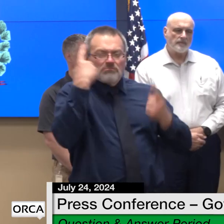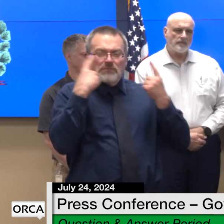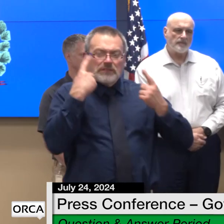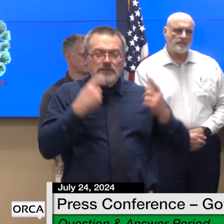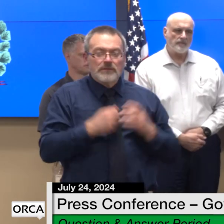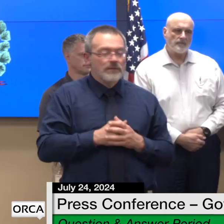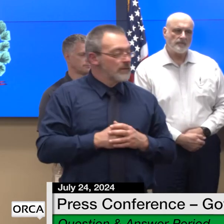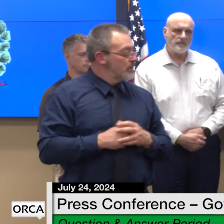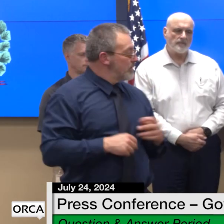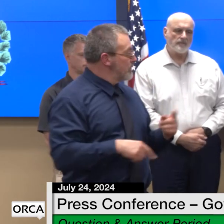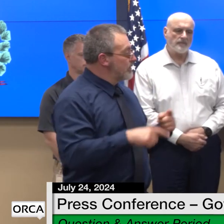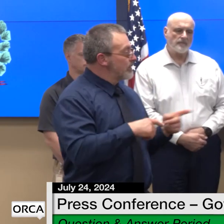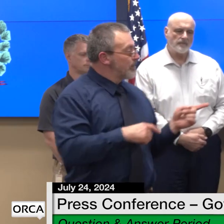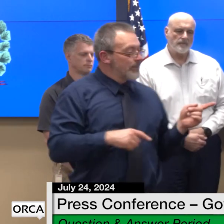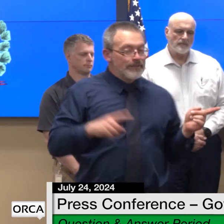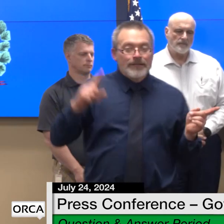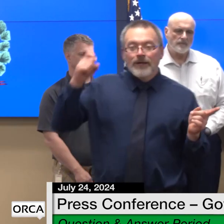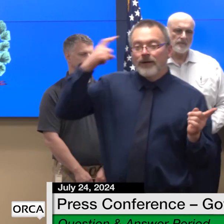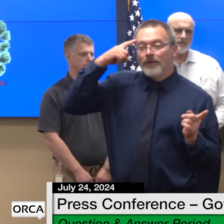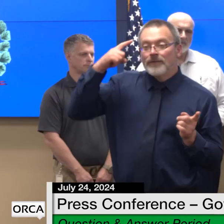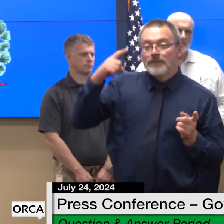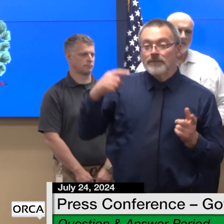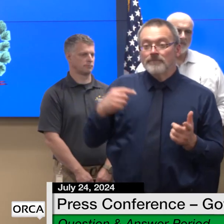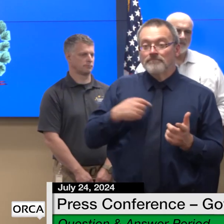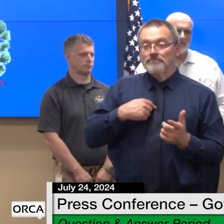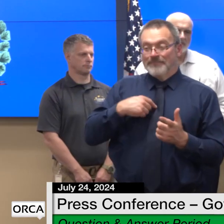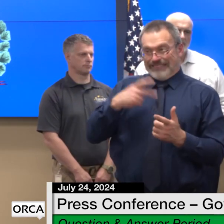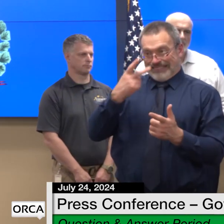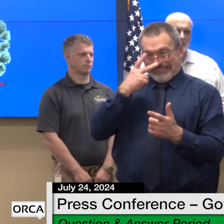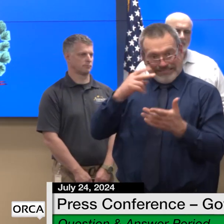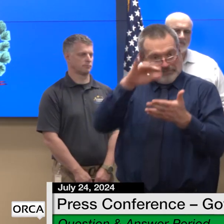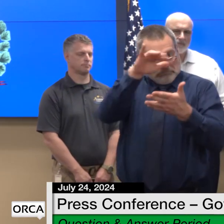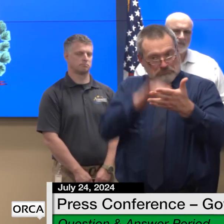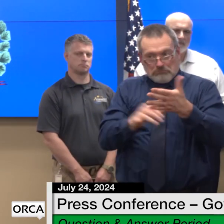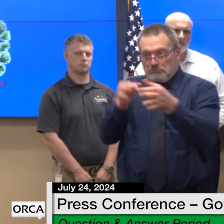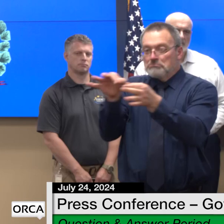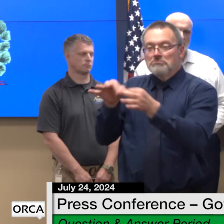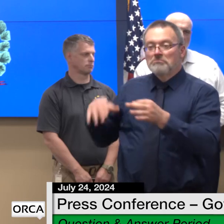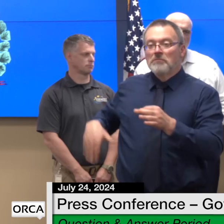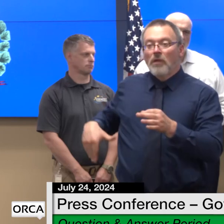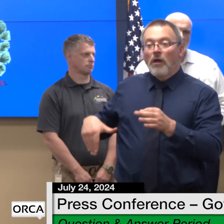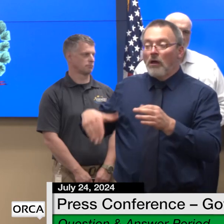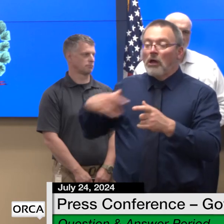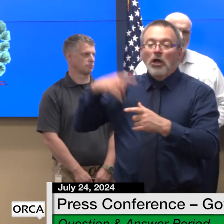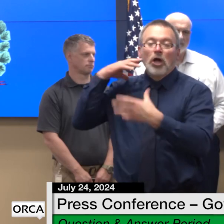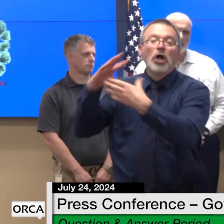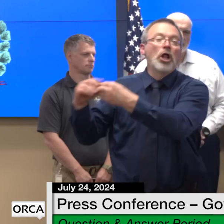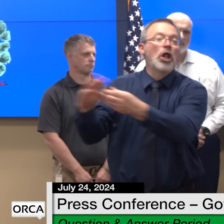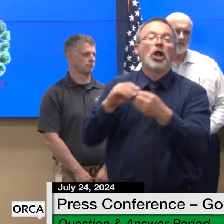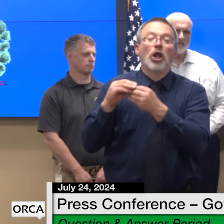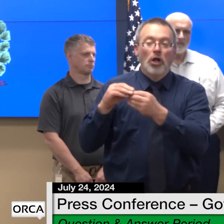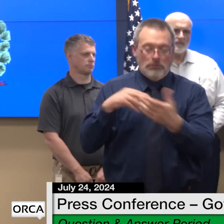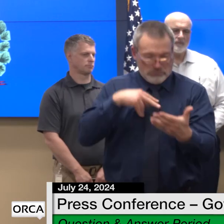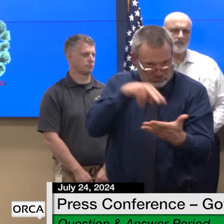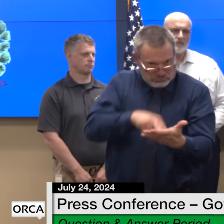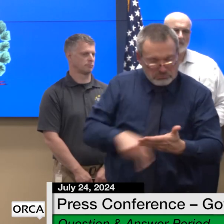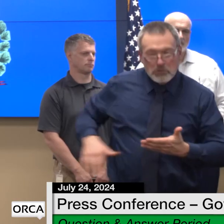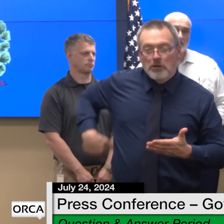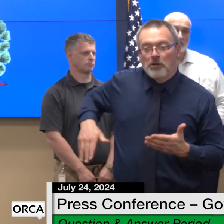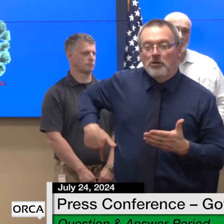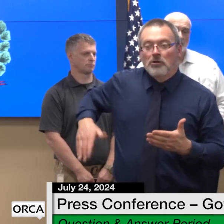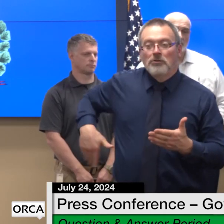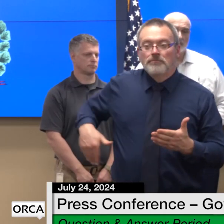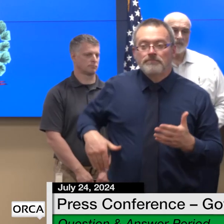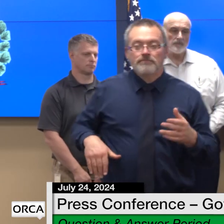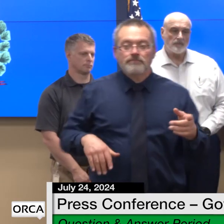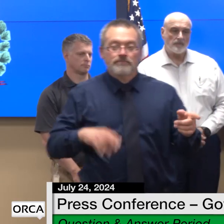claim and concern from the Speaker. Again, I haven't seen either statement, so okay. Hard for me to comment on that. Okay. I haven't seen it either. Have you seen any sort of campaign